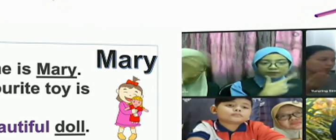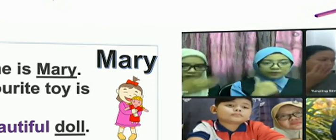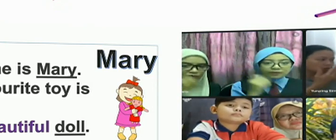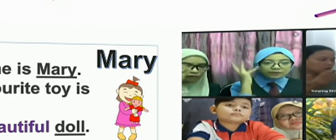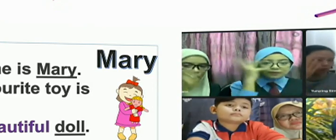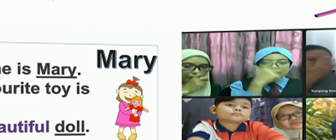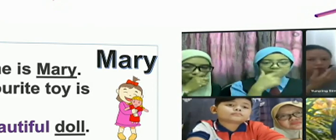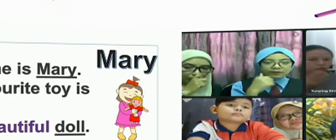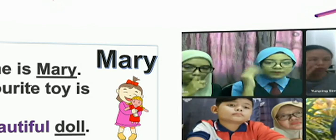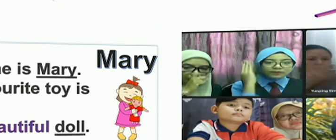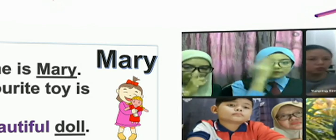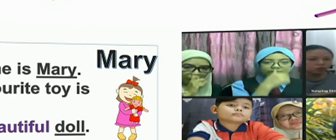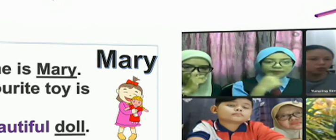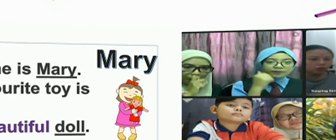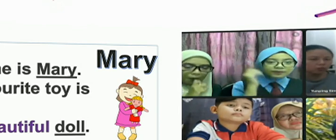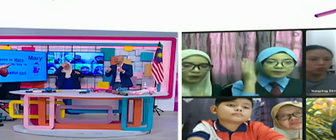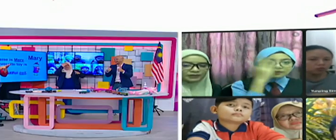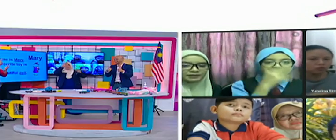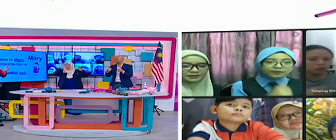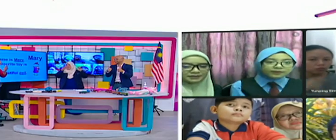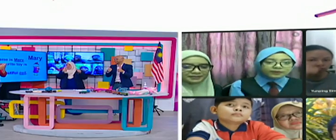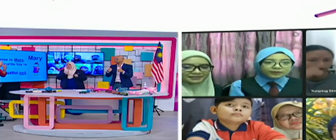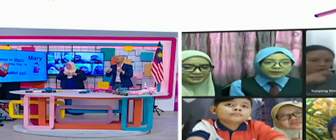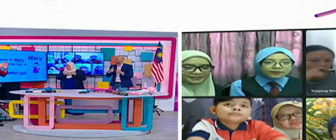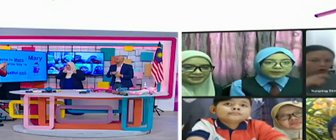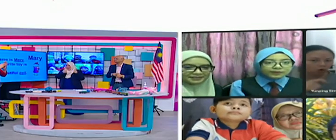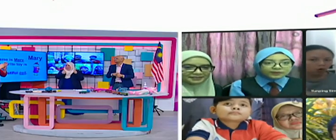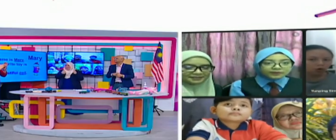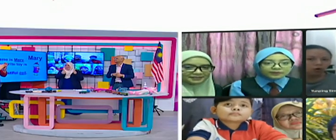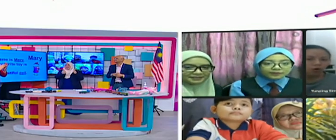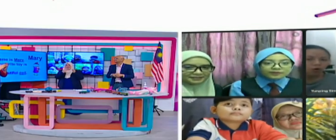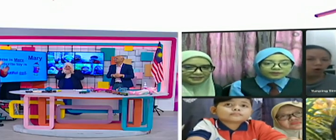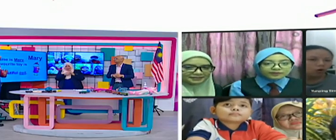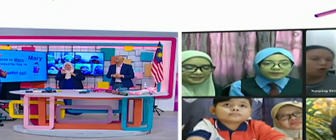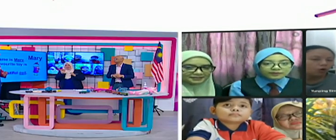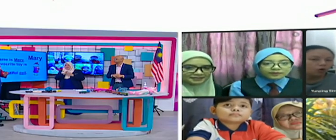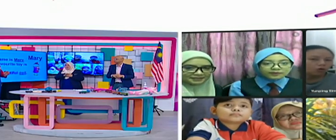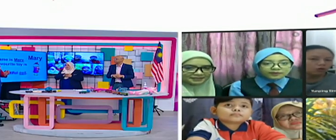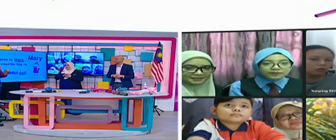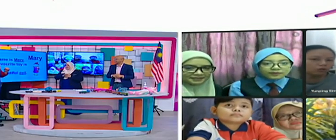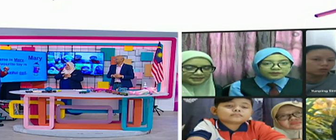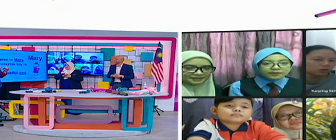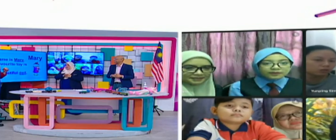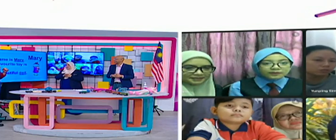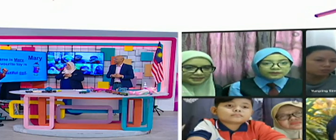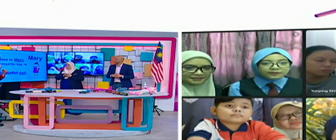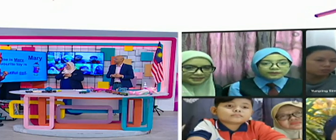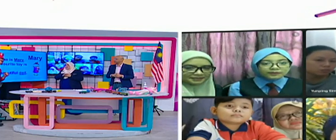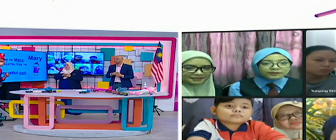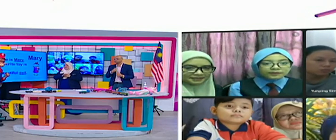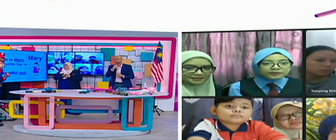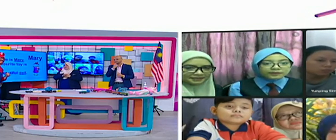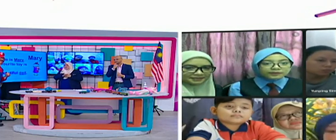Good. So good we have job, three reading two good. Simple paragraphs. Yeah. Sean. Yes.